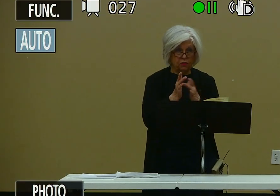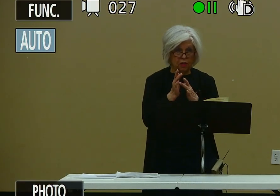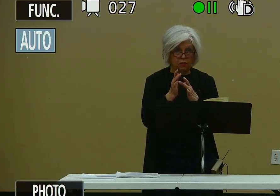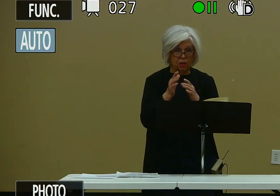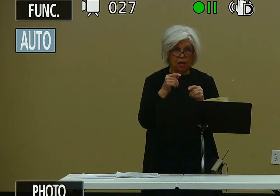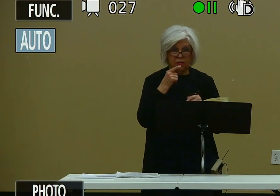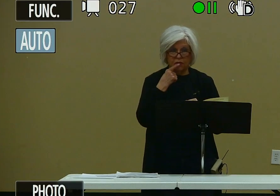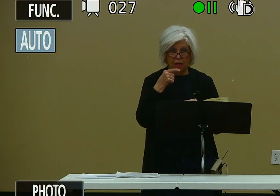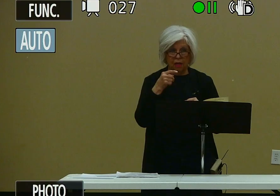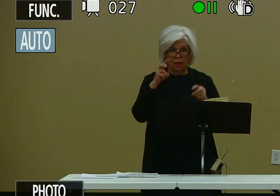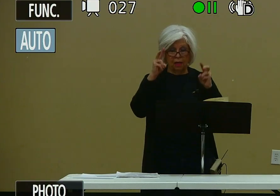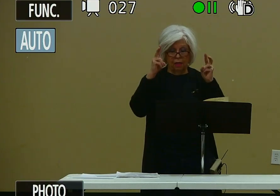Jesus said,